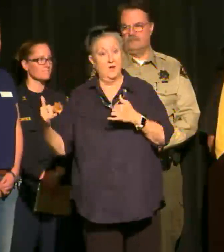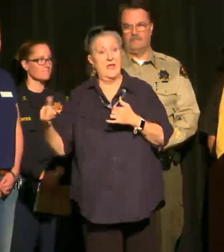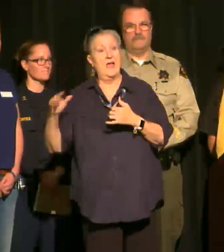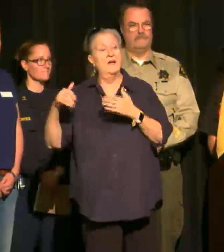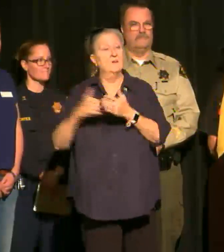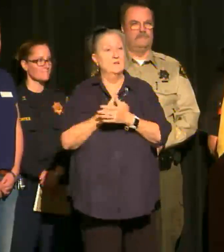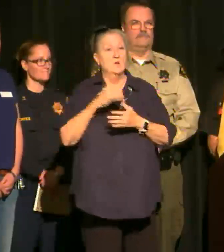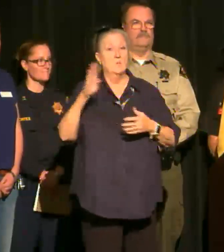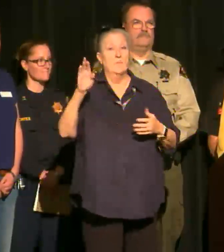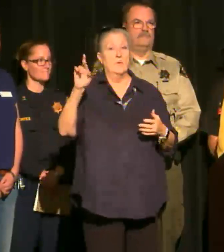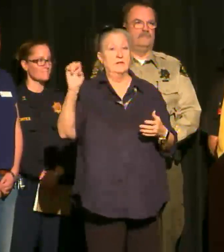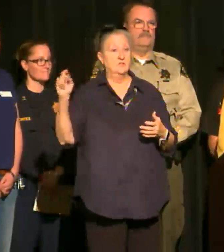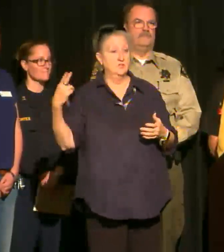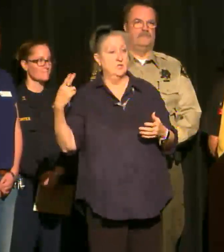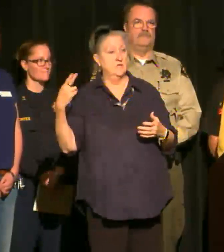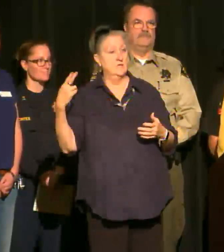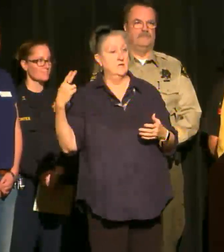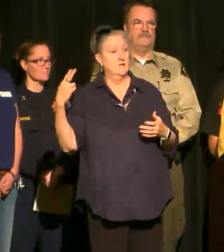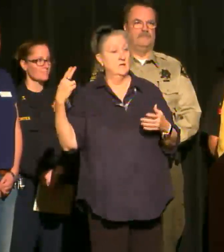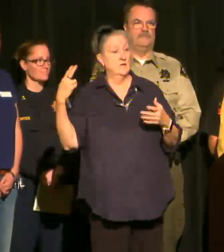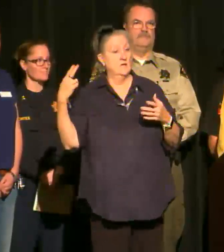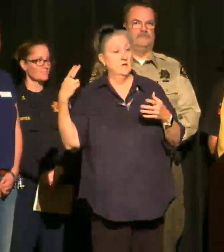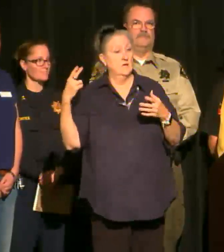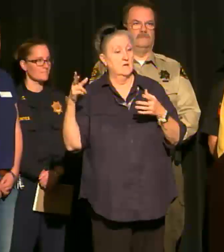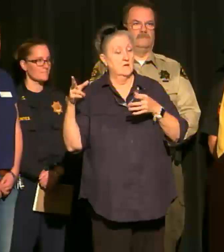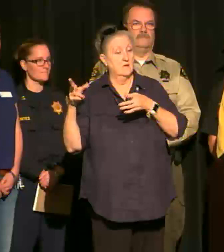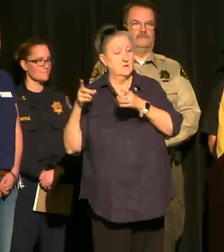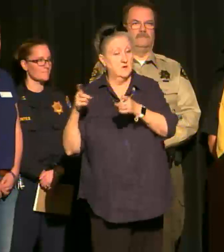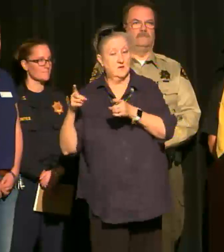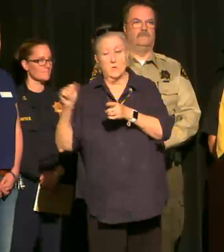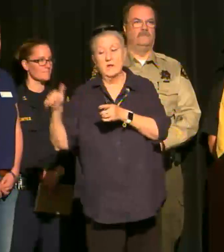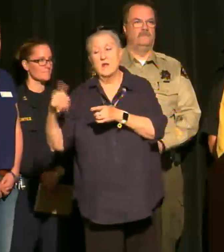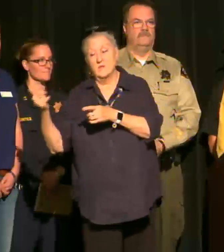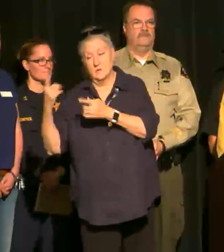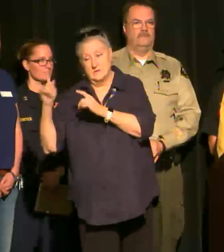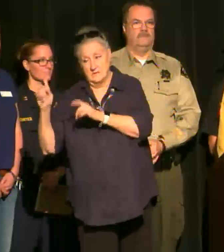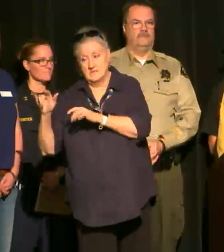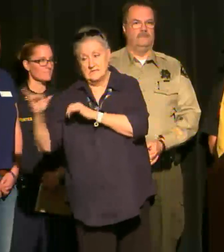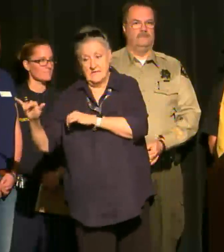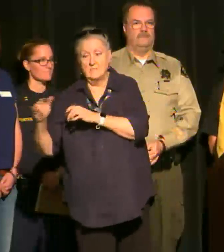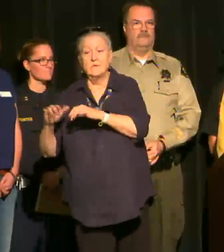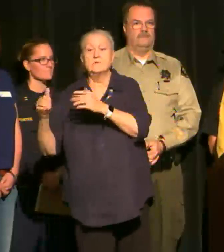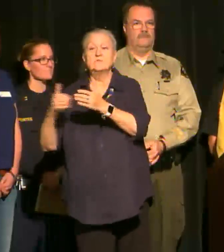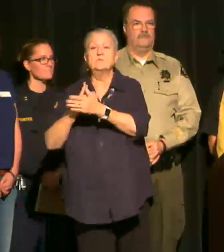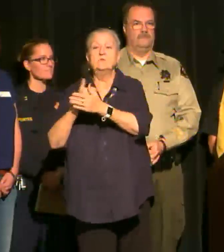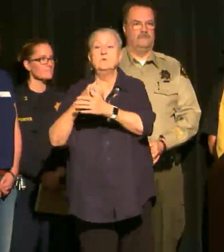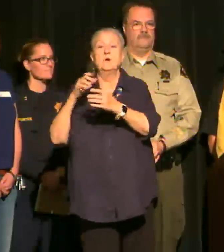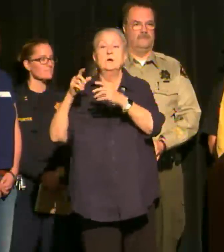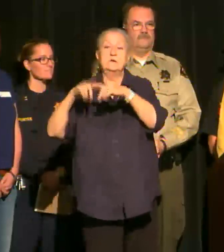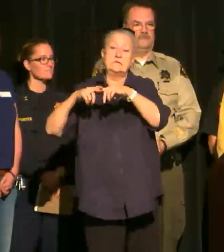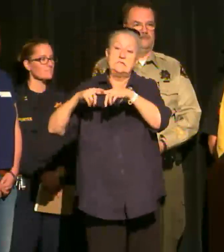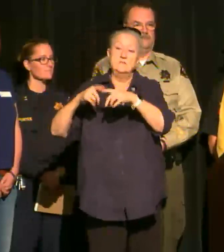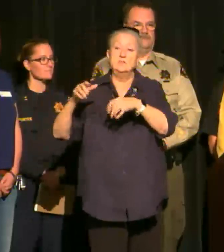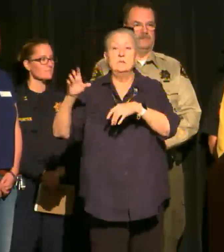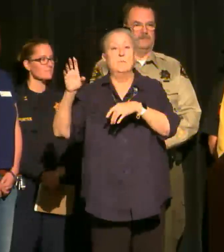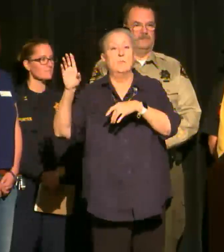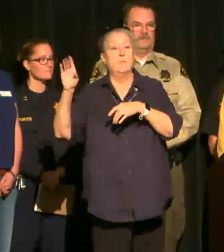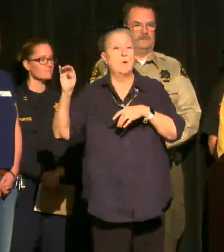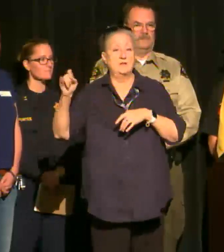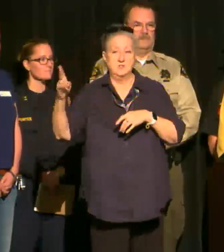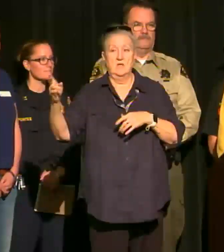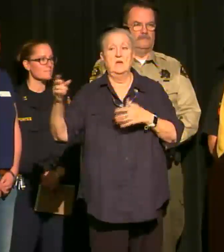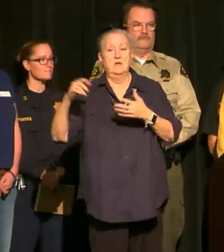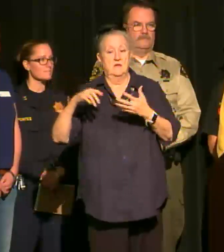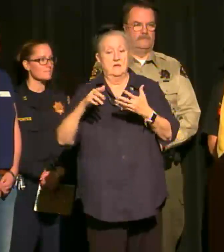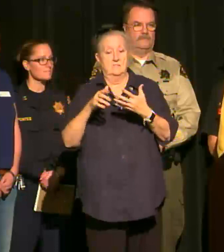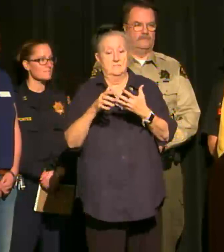director who's been on one of the other branches holding the front country. Now he's the new contingency branch, and he's looking across the 154